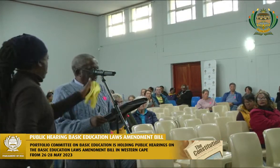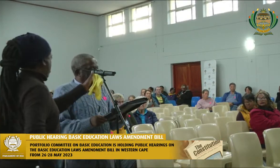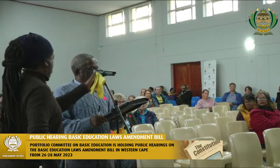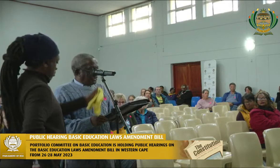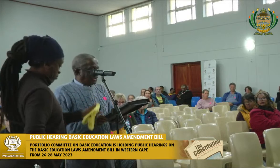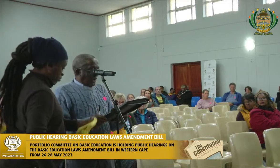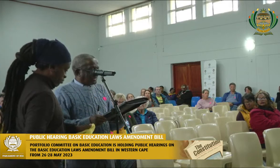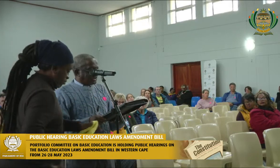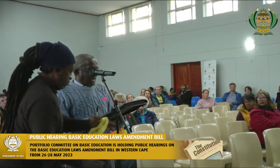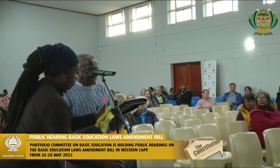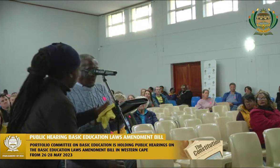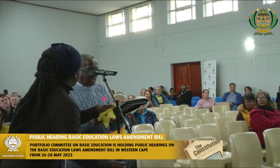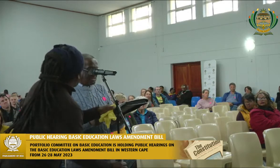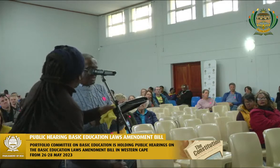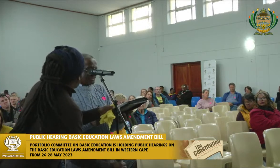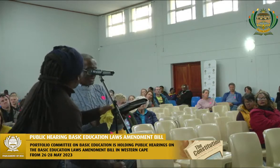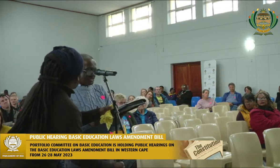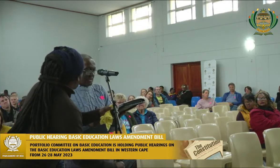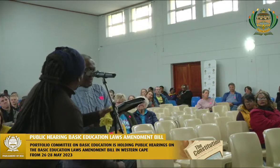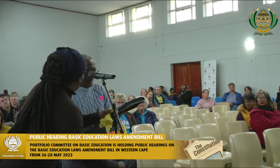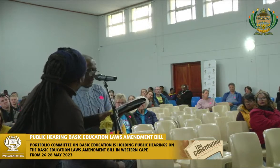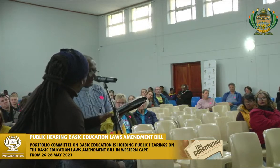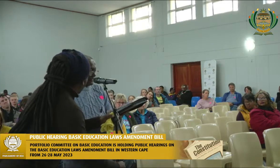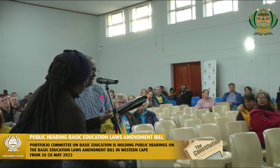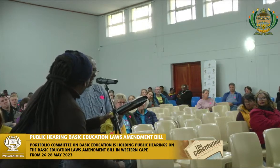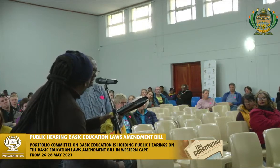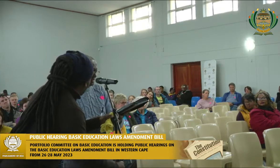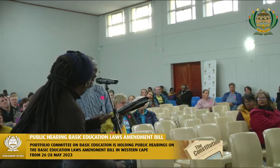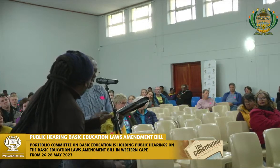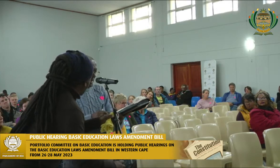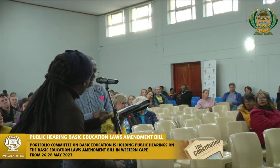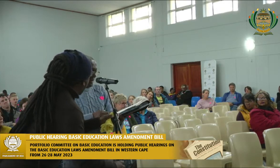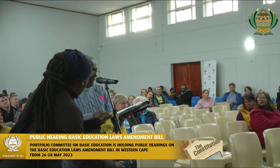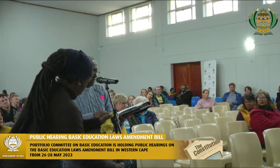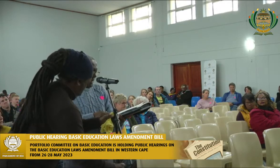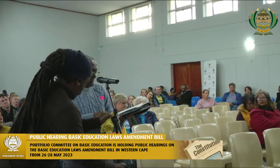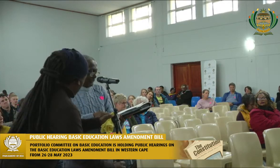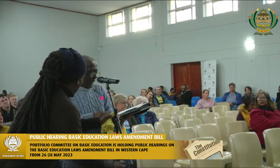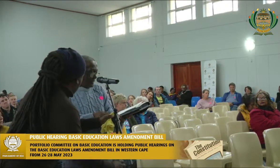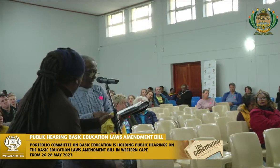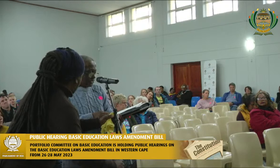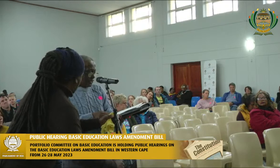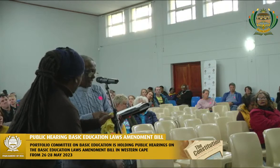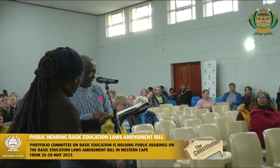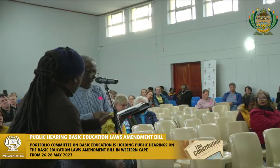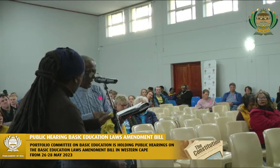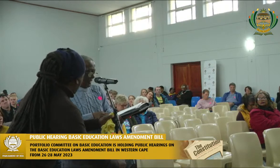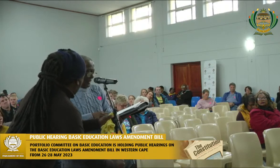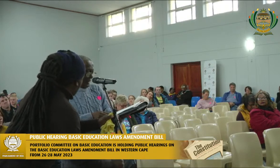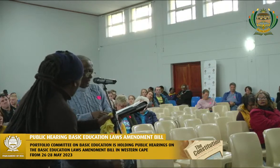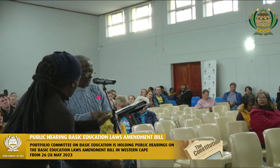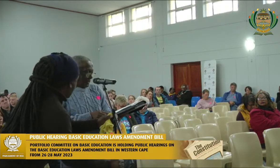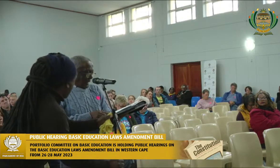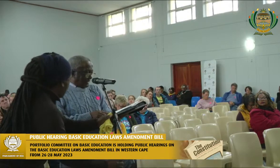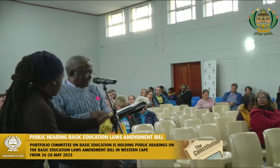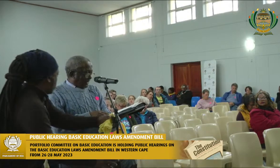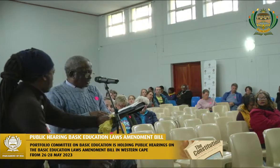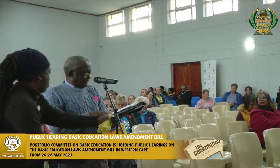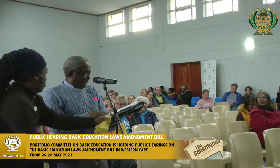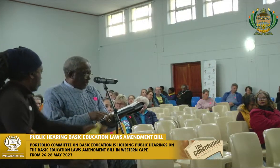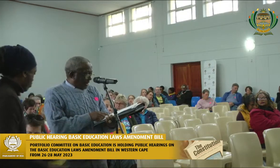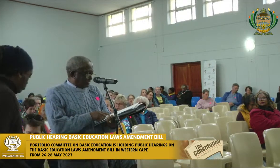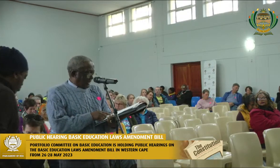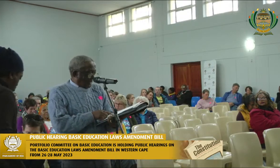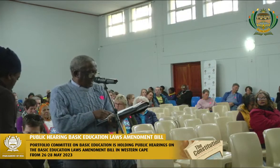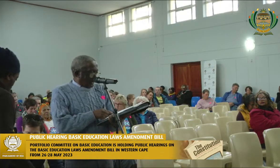I, in short, support the system of the grade R employment to be done. It will